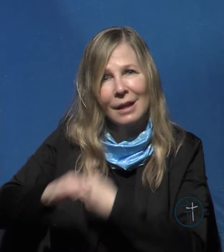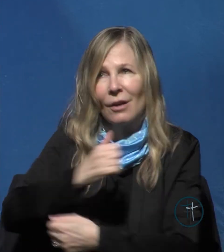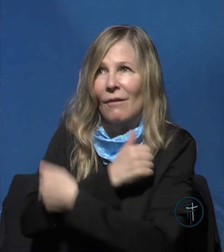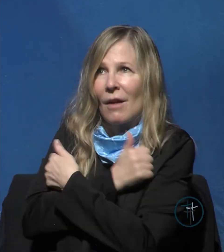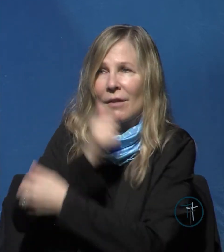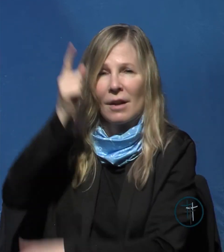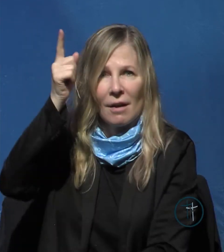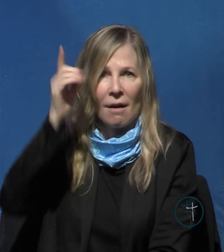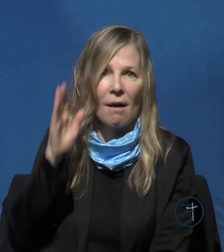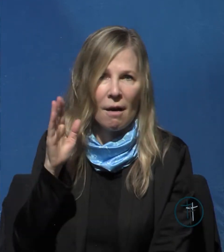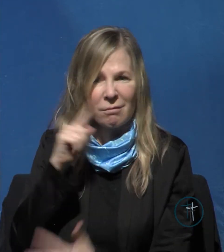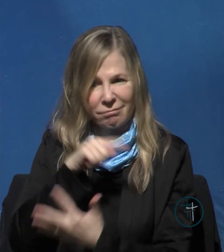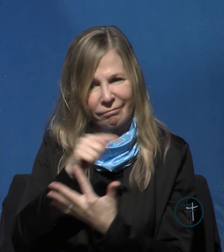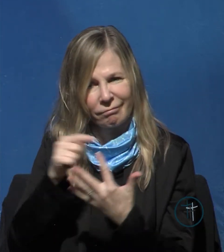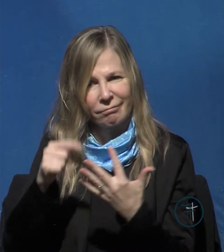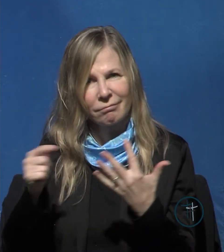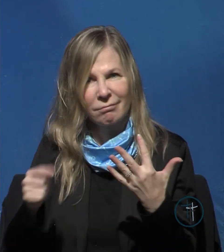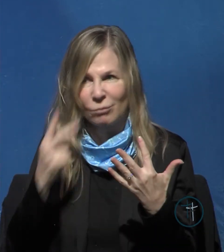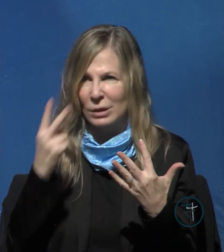of God."